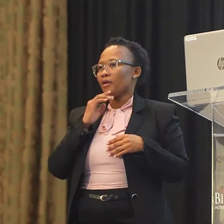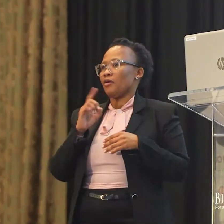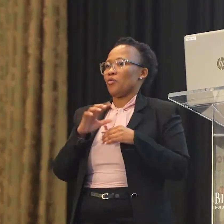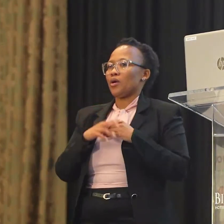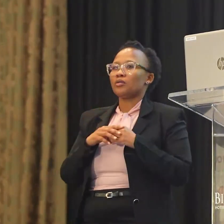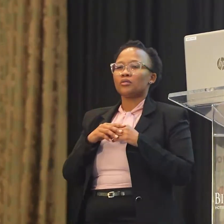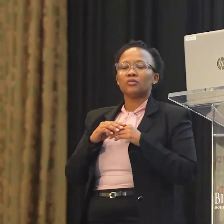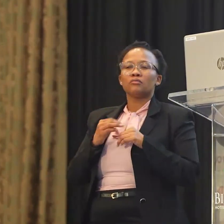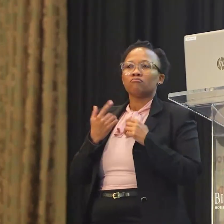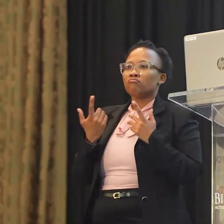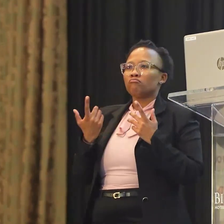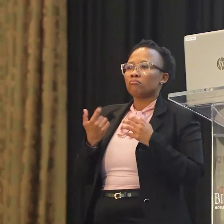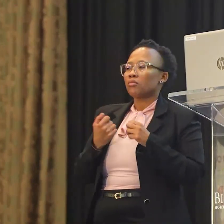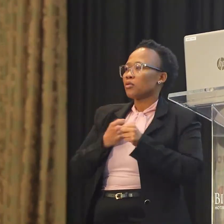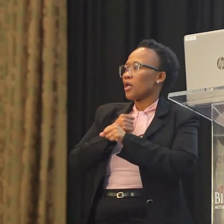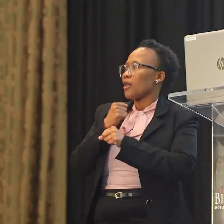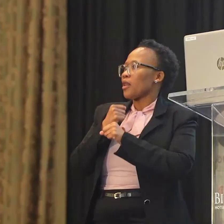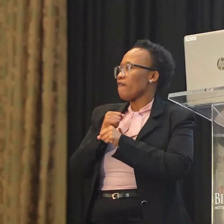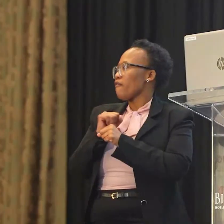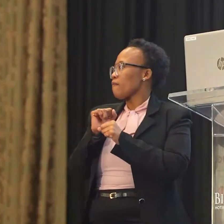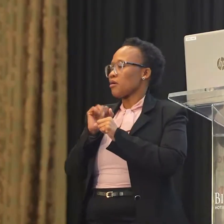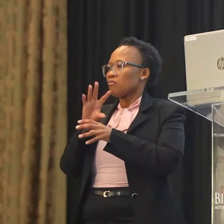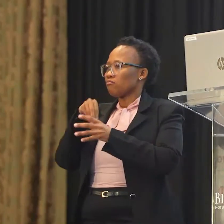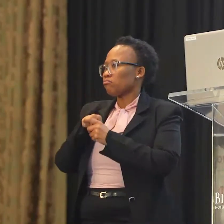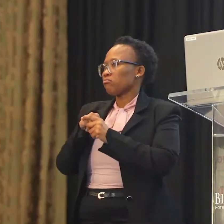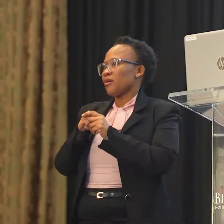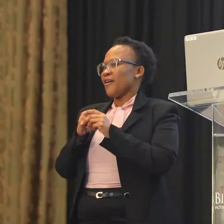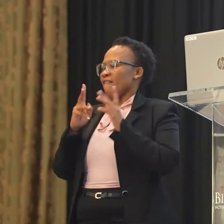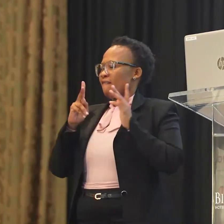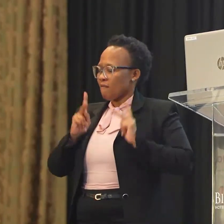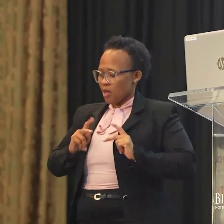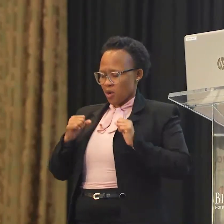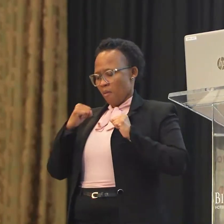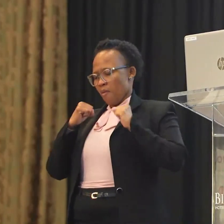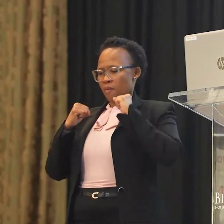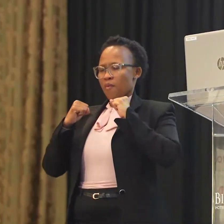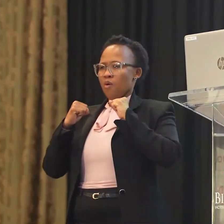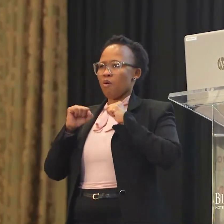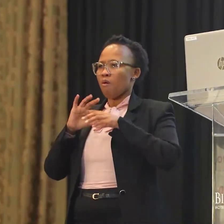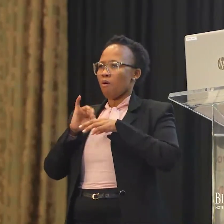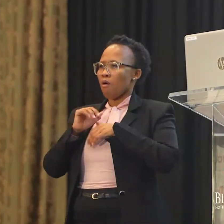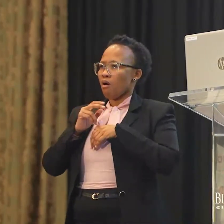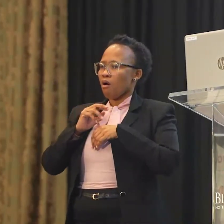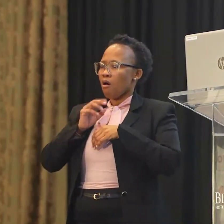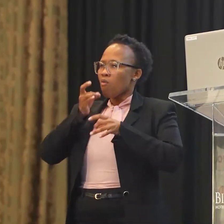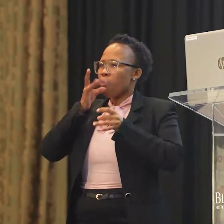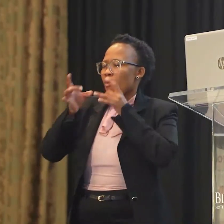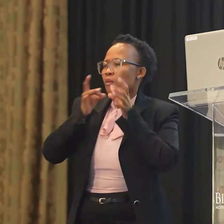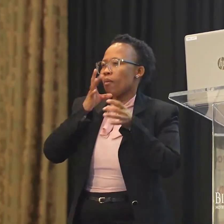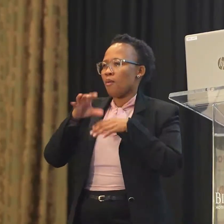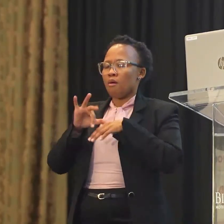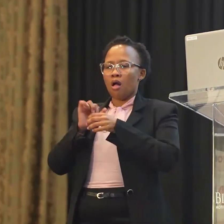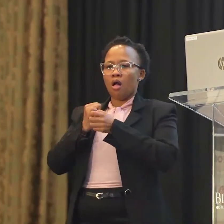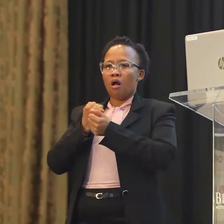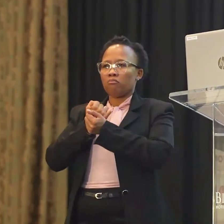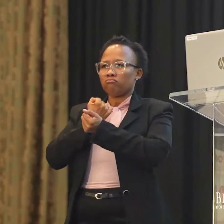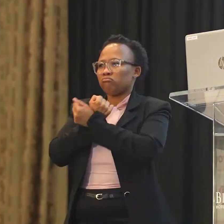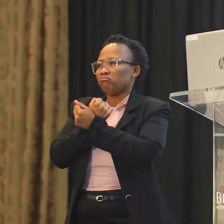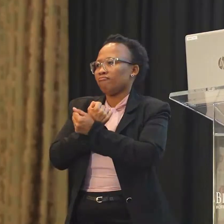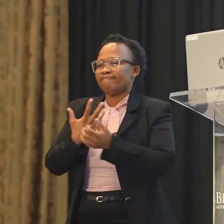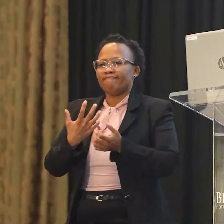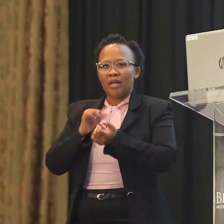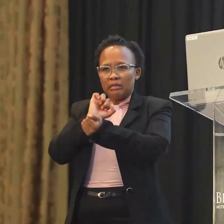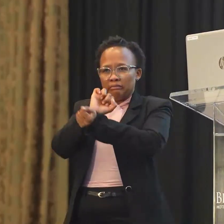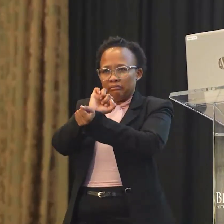at risk of verbal or physical assault or abuse or even risk of arrest. And we know with the criminalization of some of the